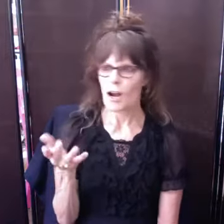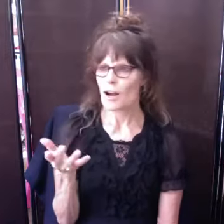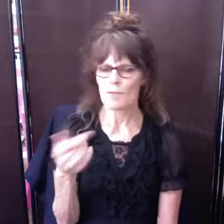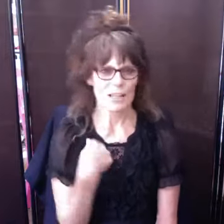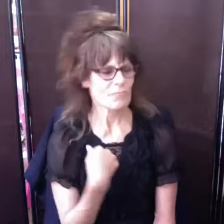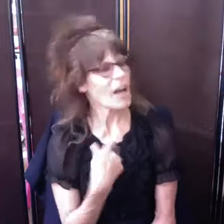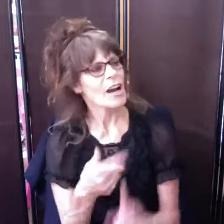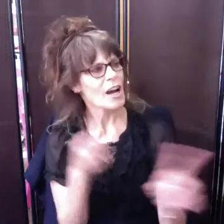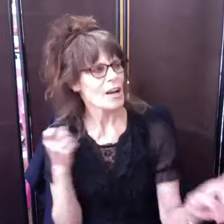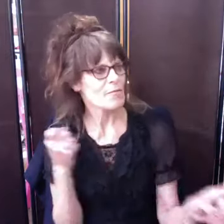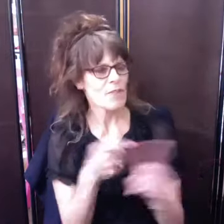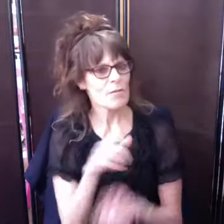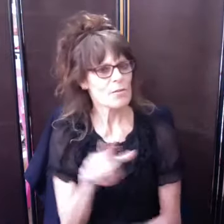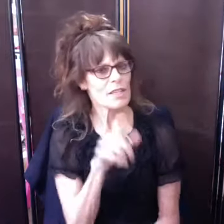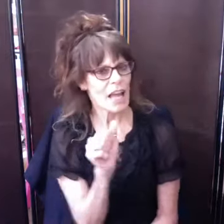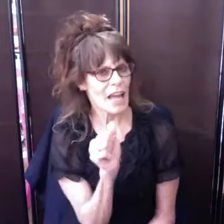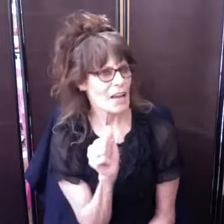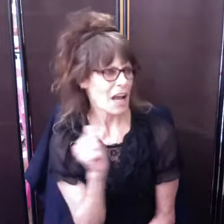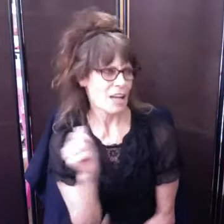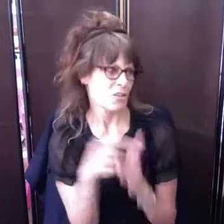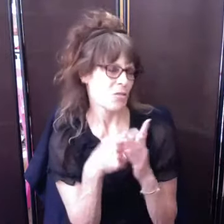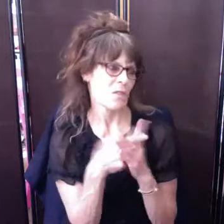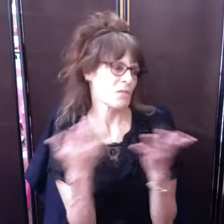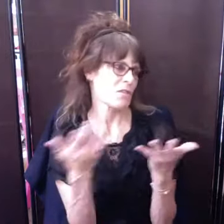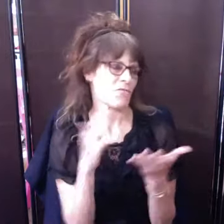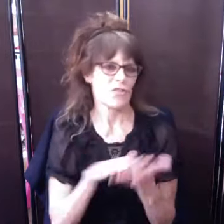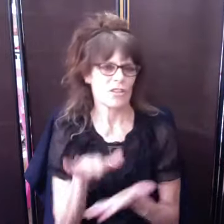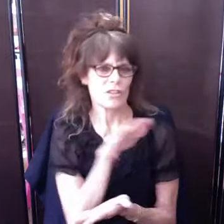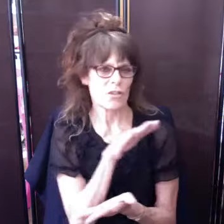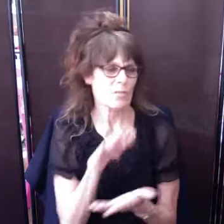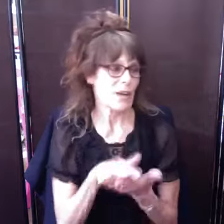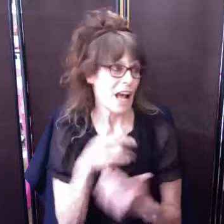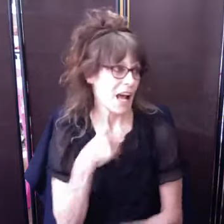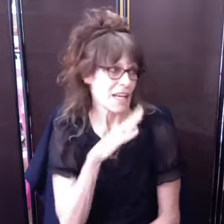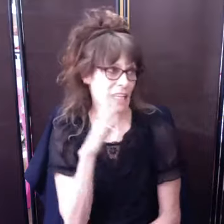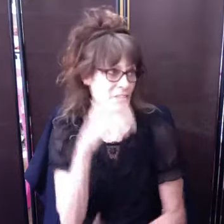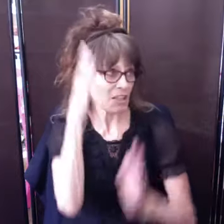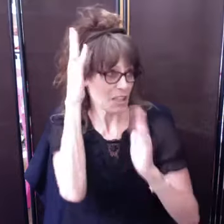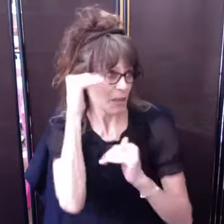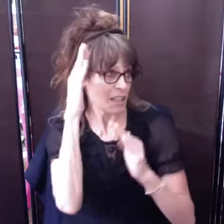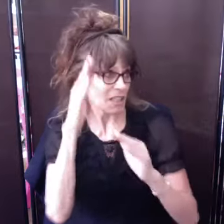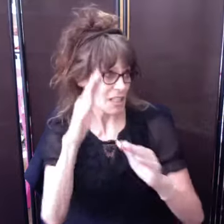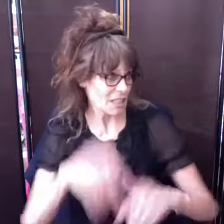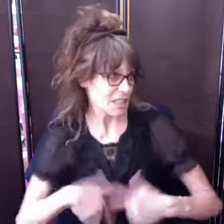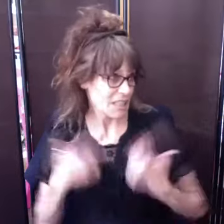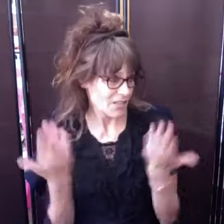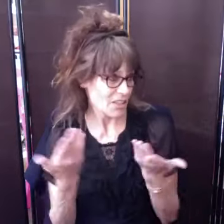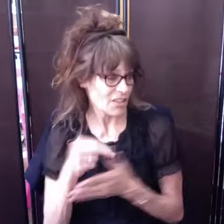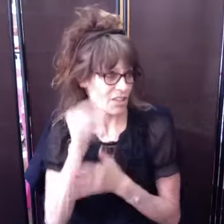Metairie, Louisiana. I only came up here to go to school at SMU. But she said, I never expected to spend my life in the North. And to my mother, Dallas, Texas is the